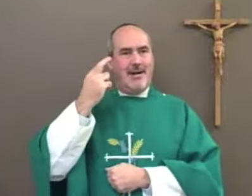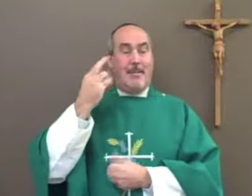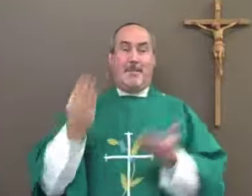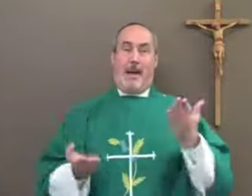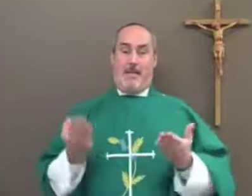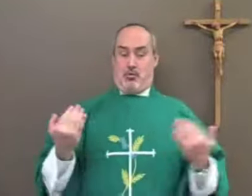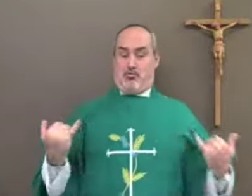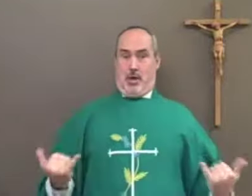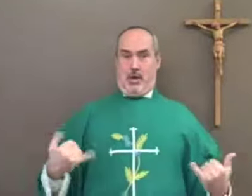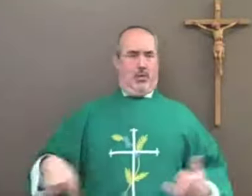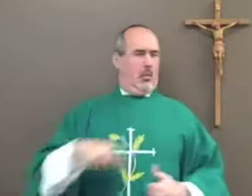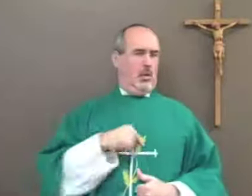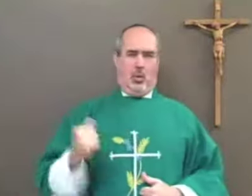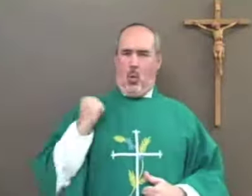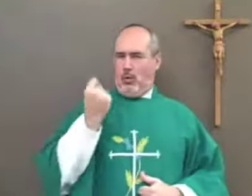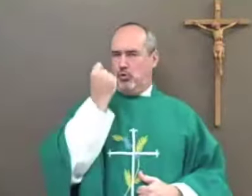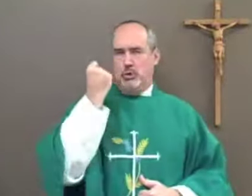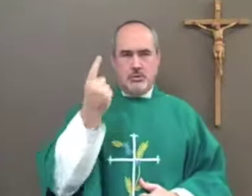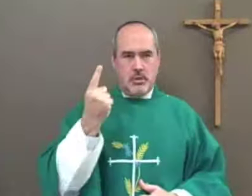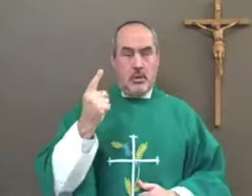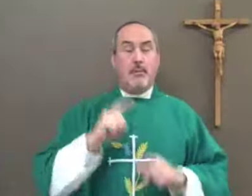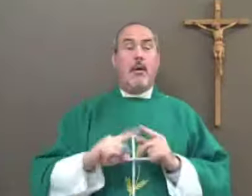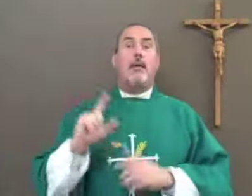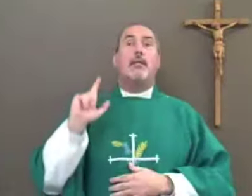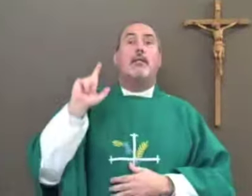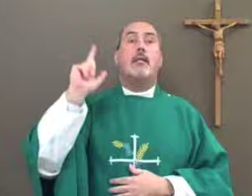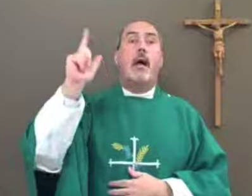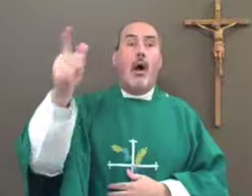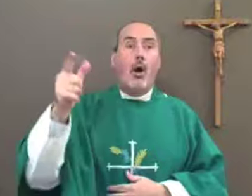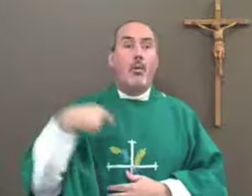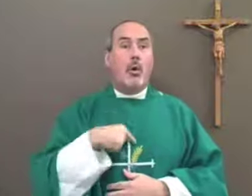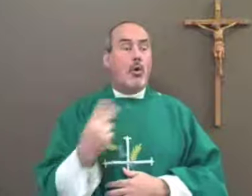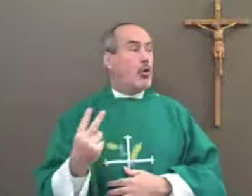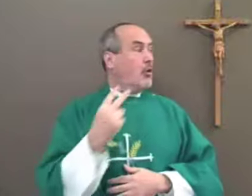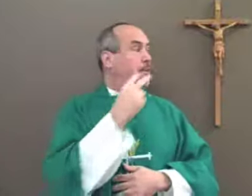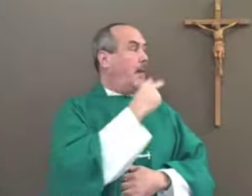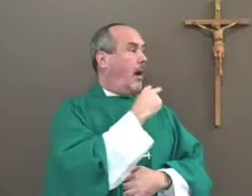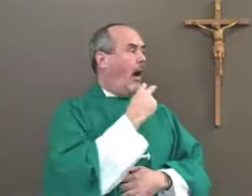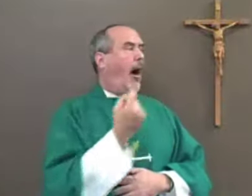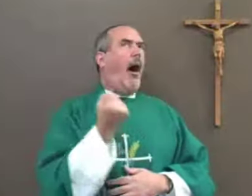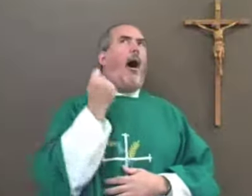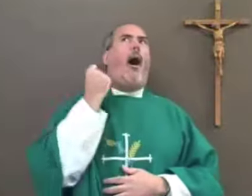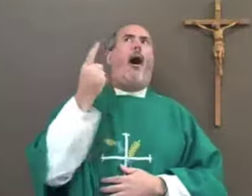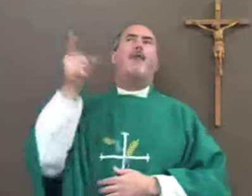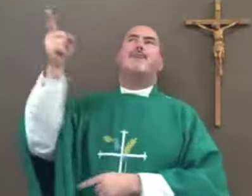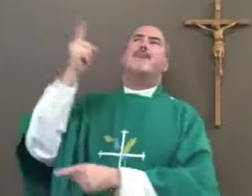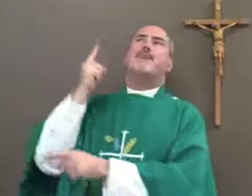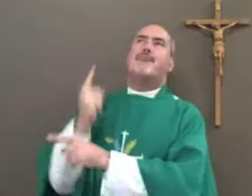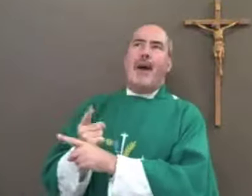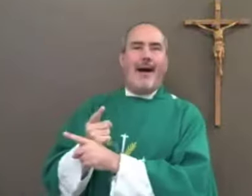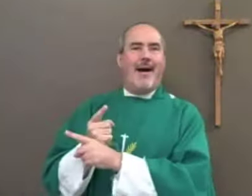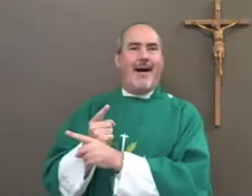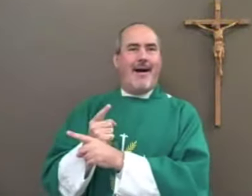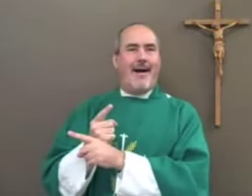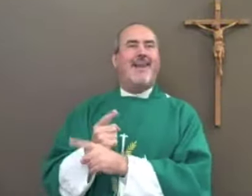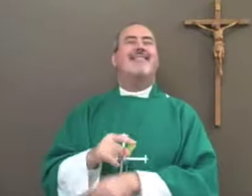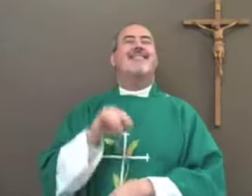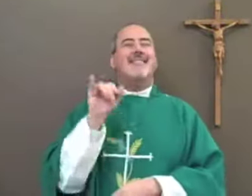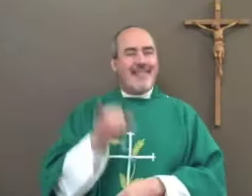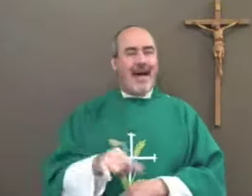trust that God has a purpose for it all. While we may not understand it at the present time, down the road, when